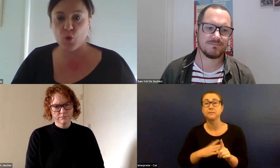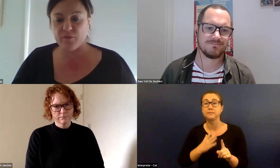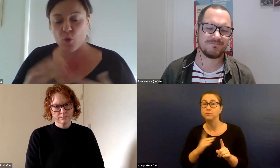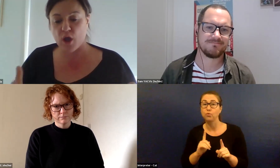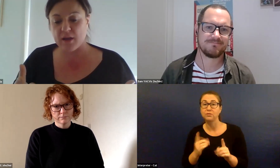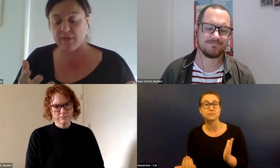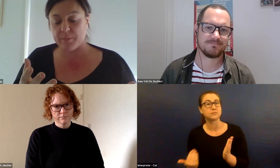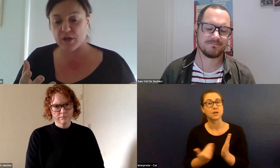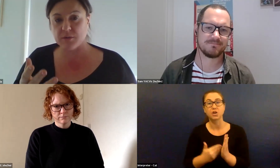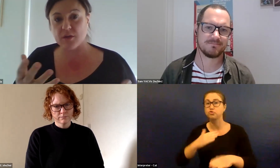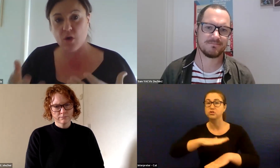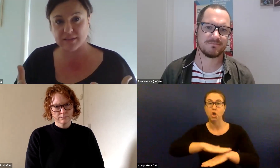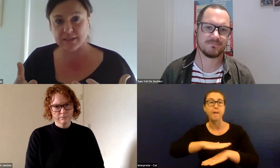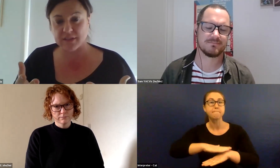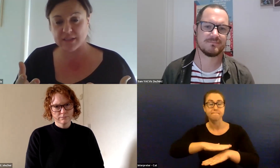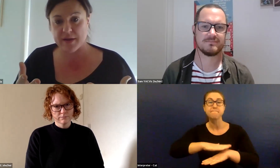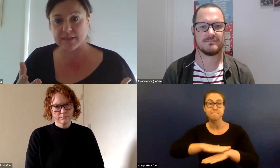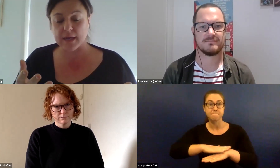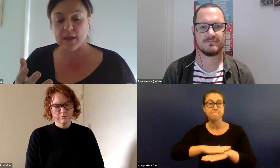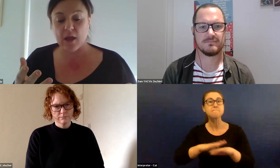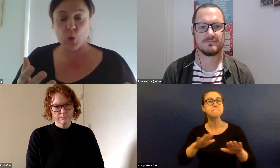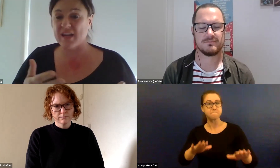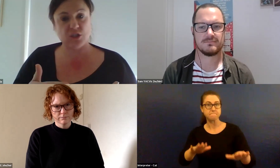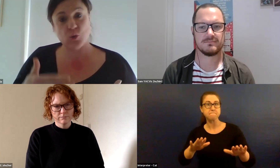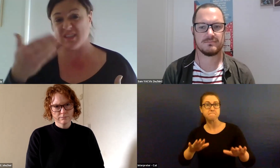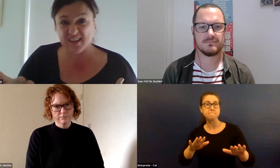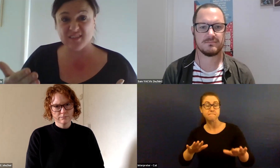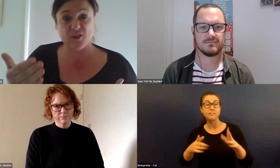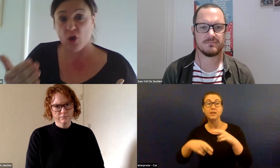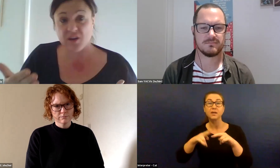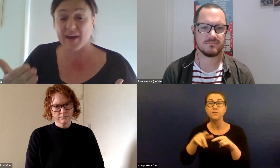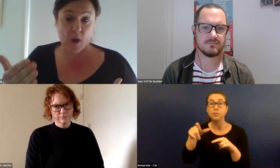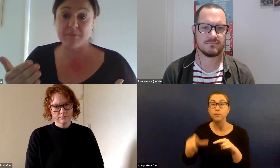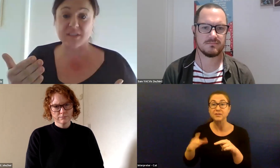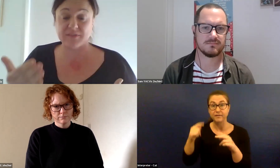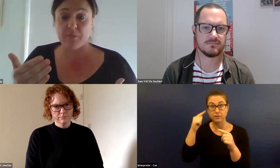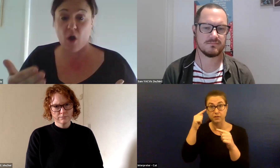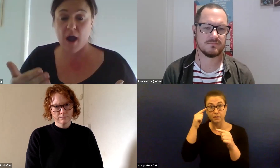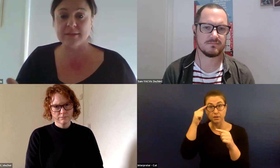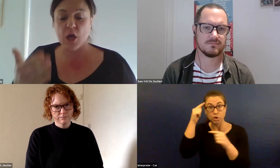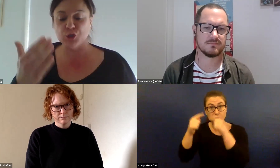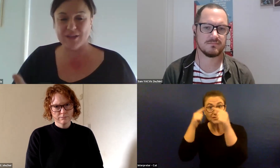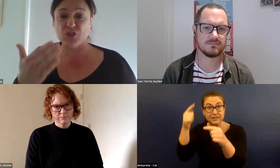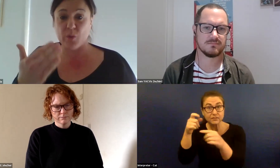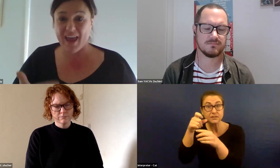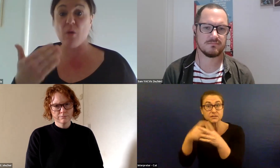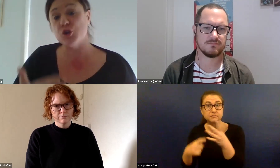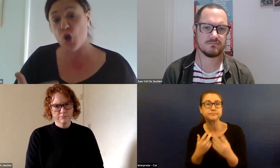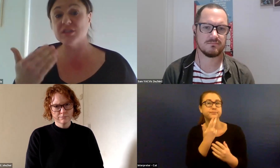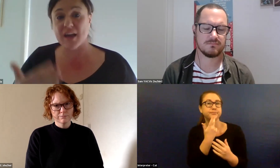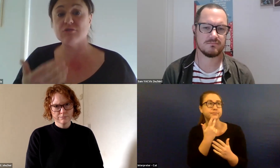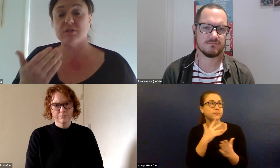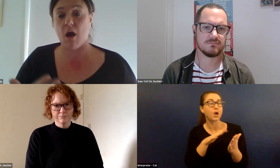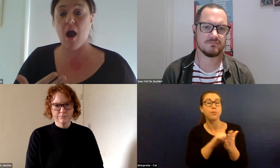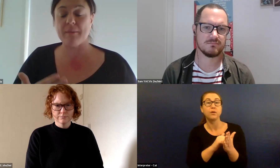So if you're working with a person with a cognitive disability who needs to attend an online appointment of some kind, you need to allow a